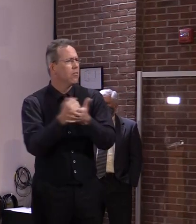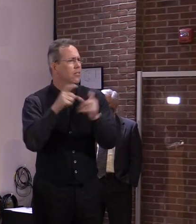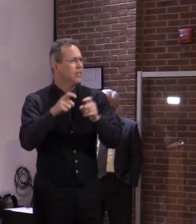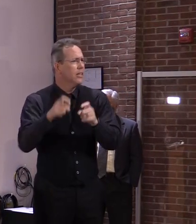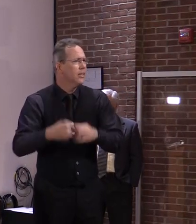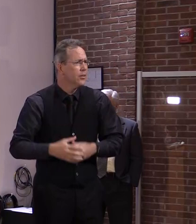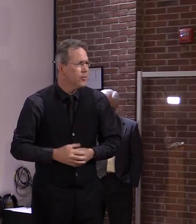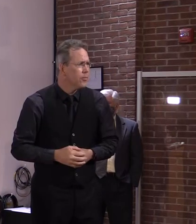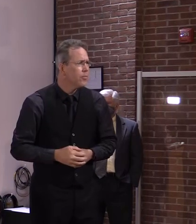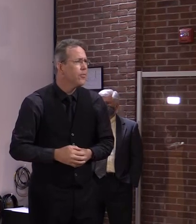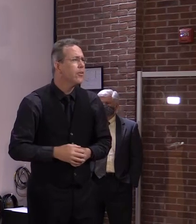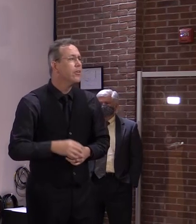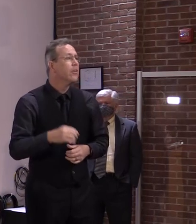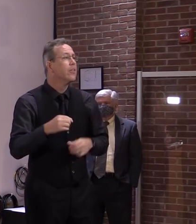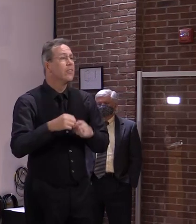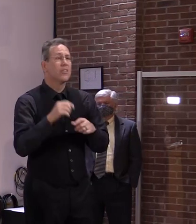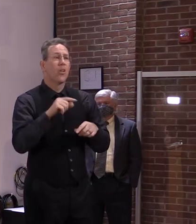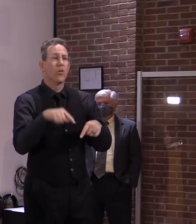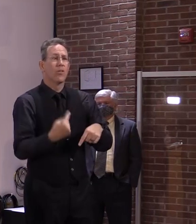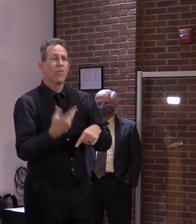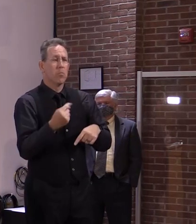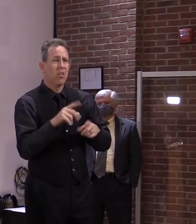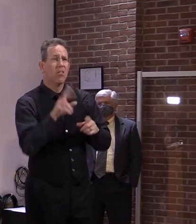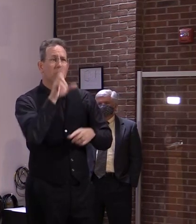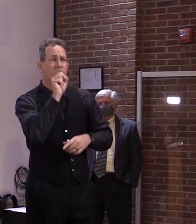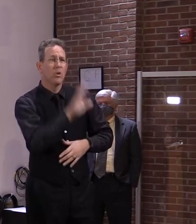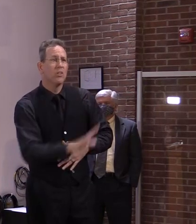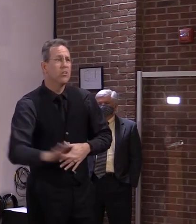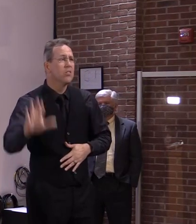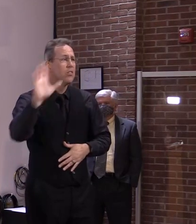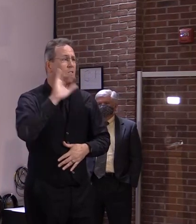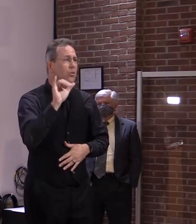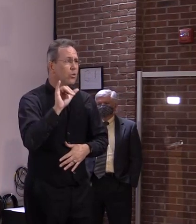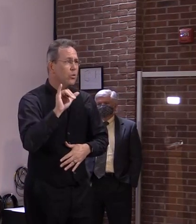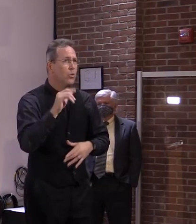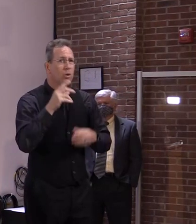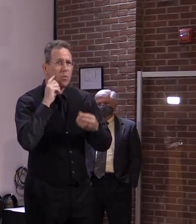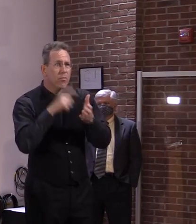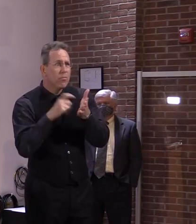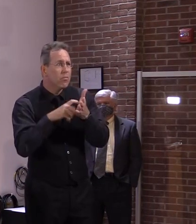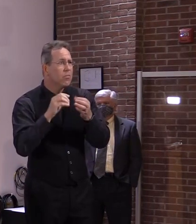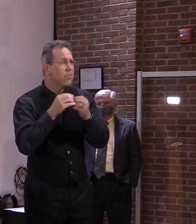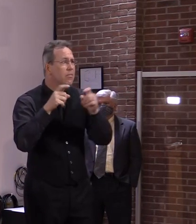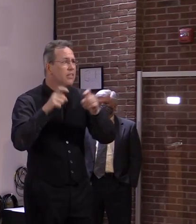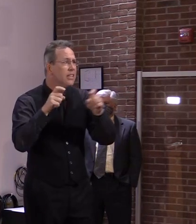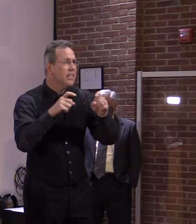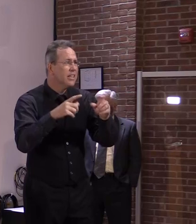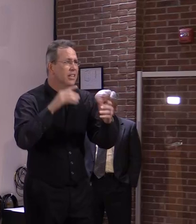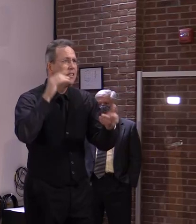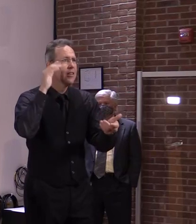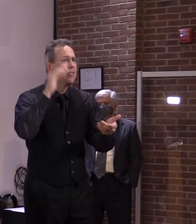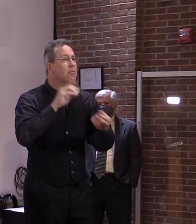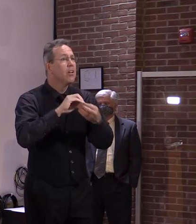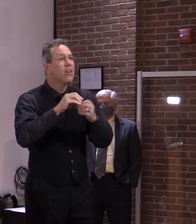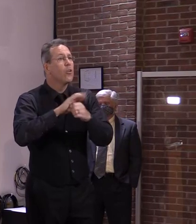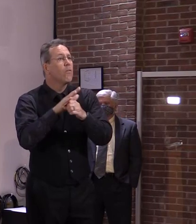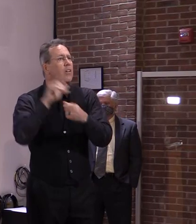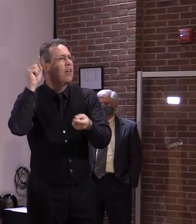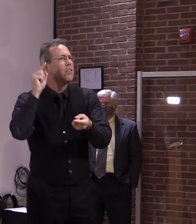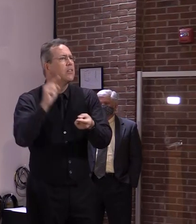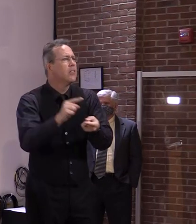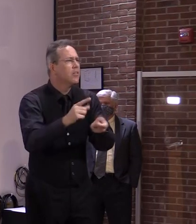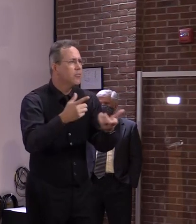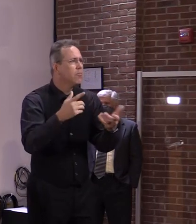cases, there will be less symptomatic people, so there will be less symptomatic testing. I do want us to maintain a level